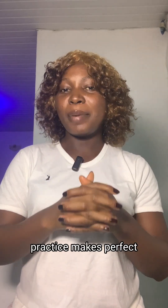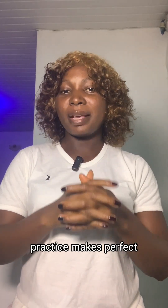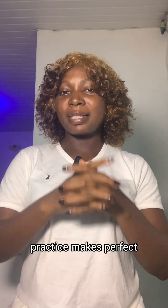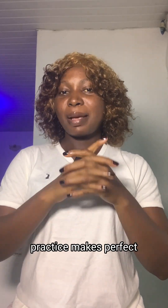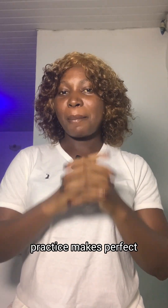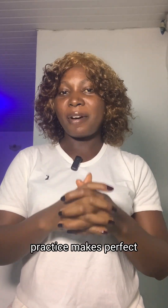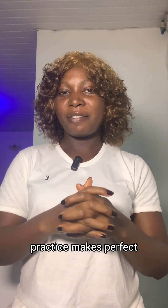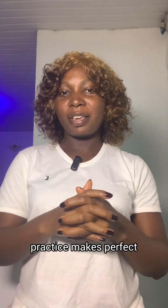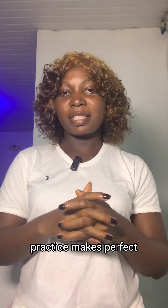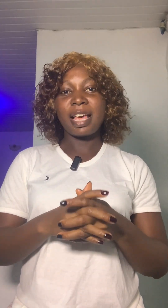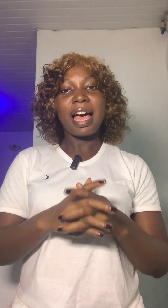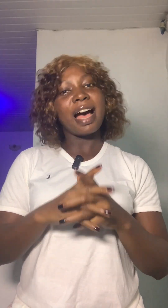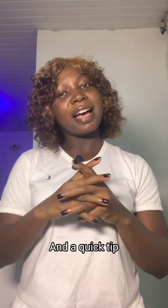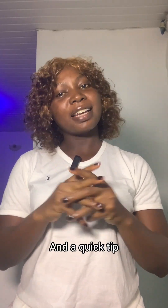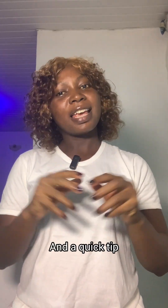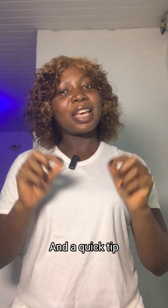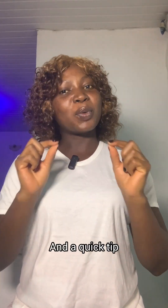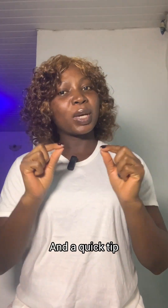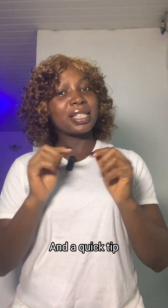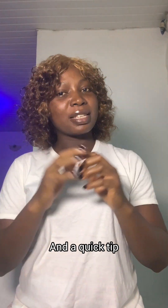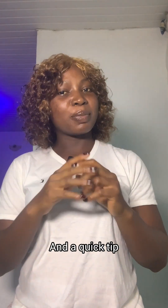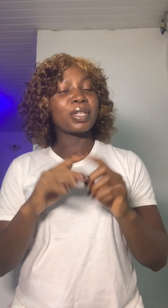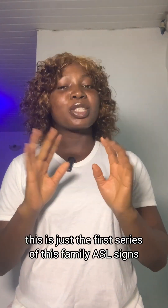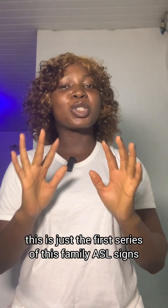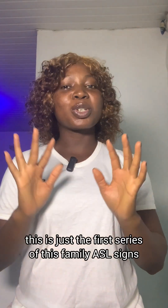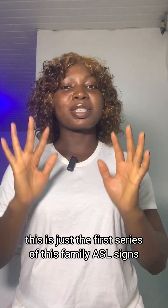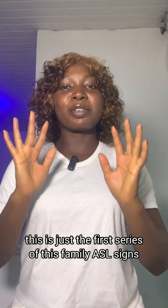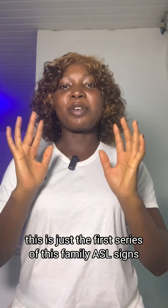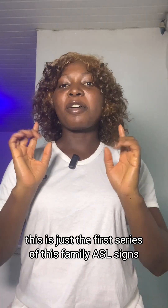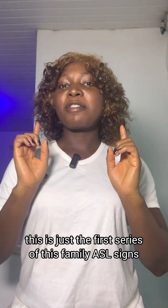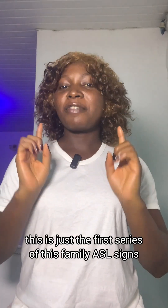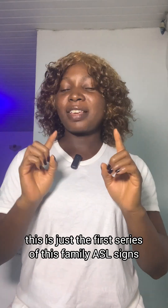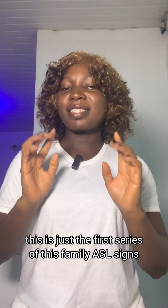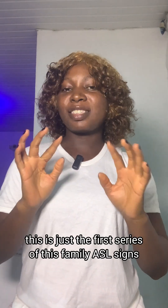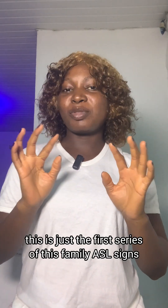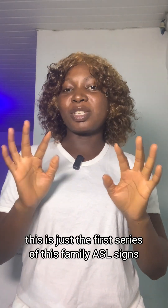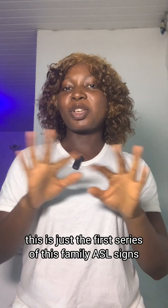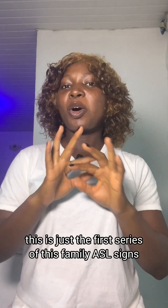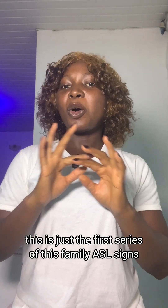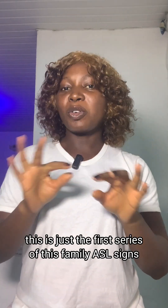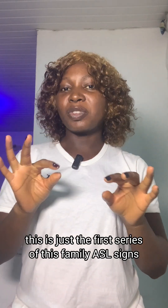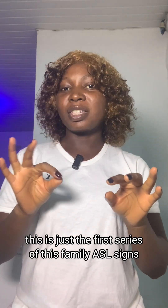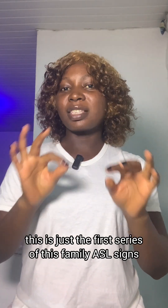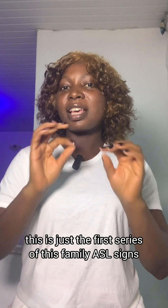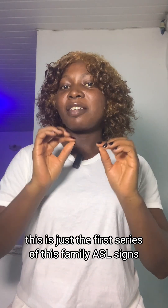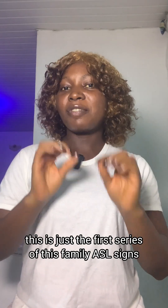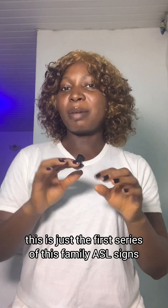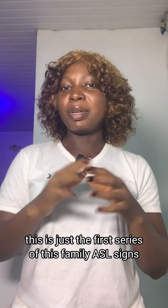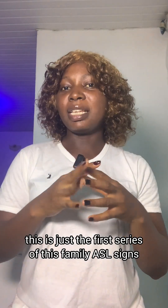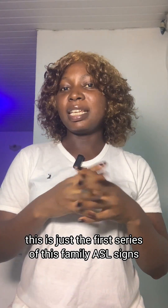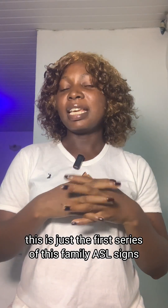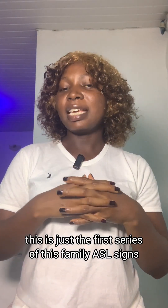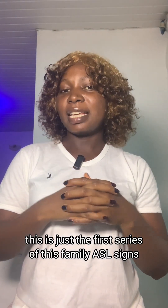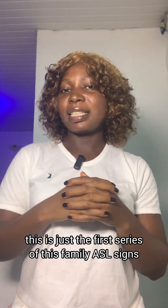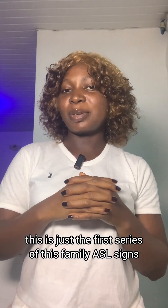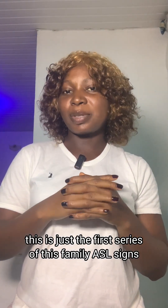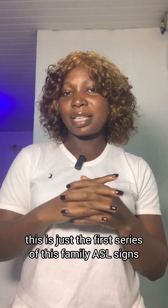makes perfect. And a quick tip, this is just the first series of this family ASL